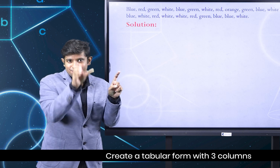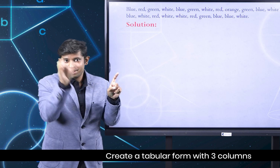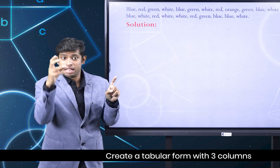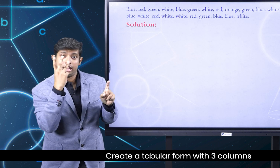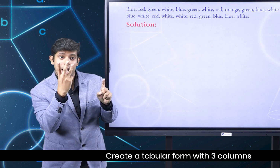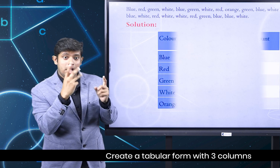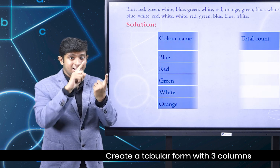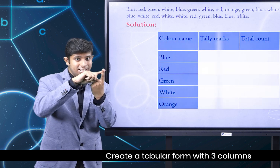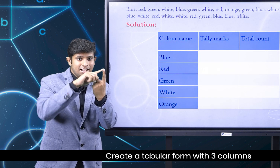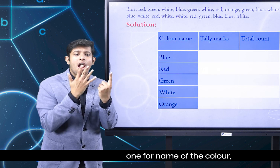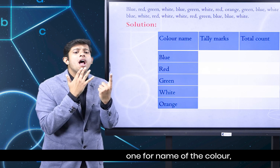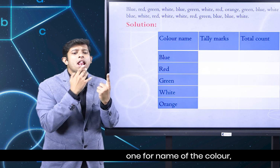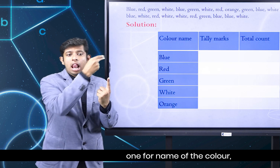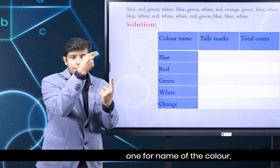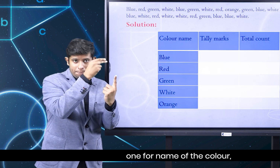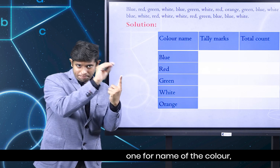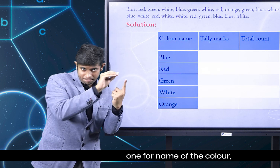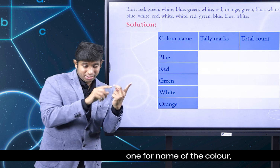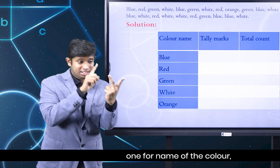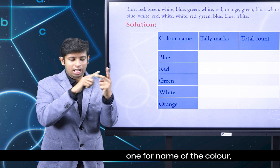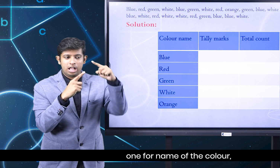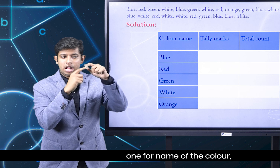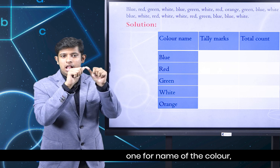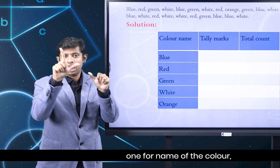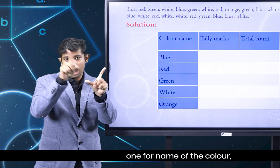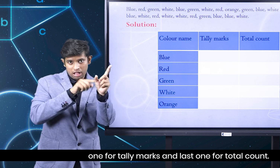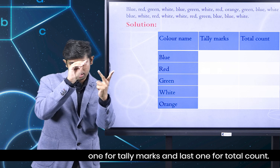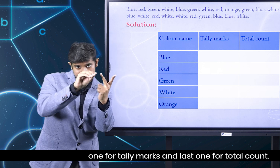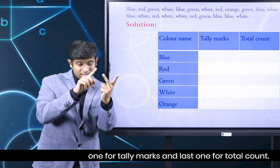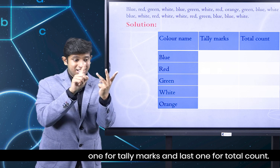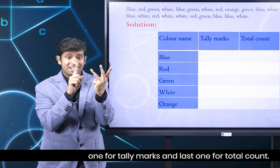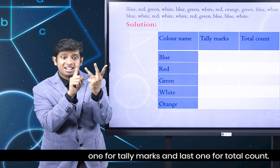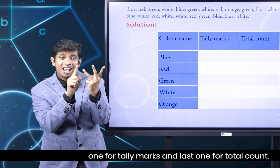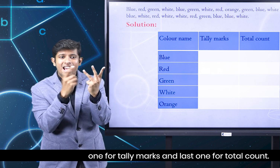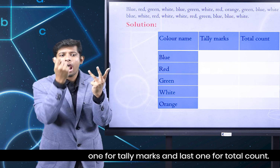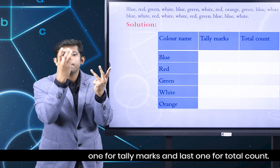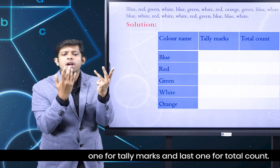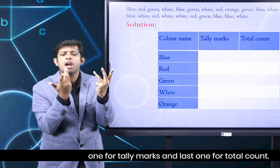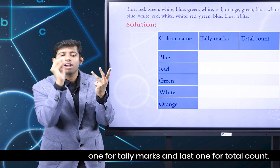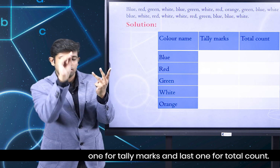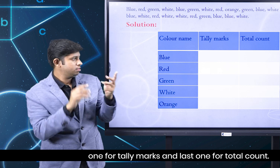3 columns, one for name of the color, one for tally marks, and last one for total